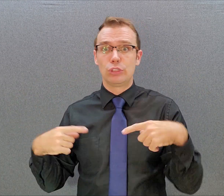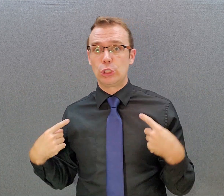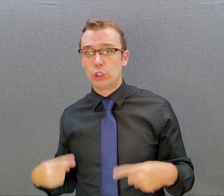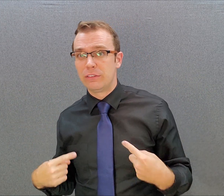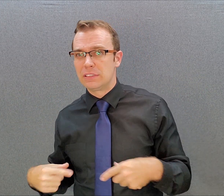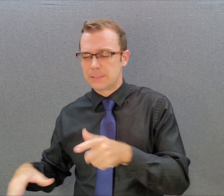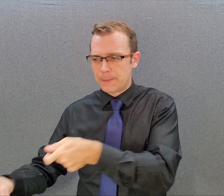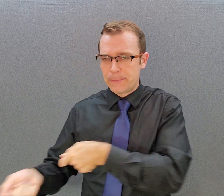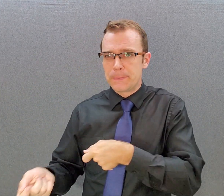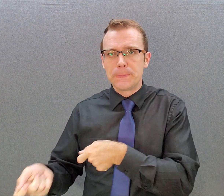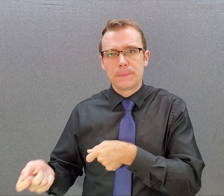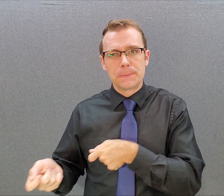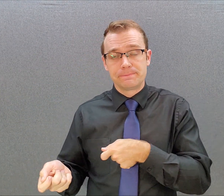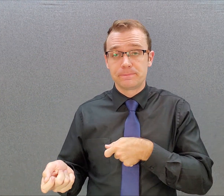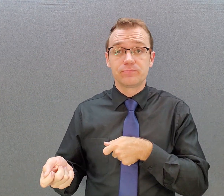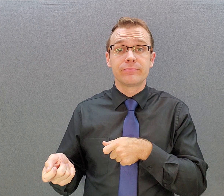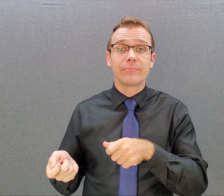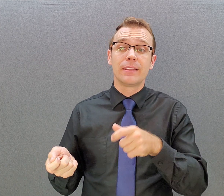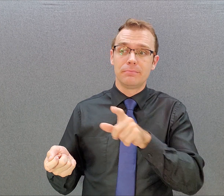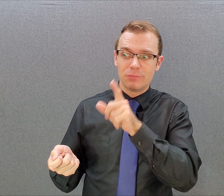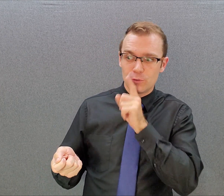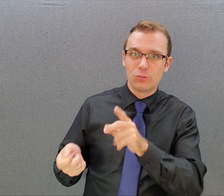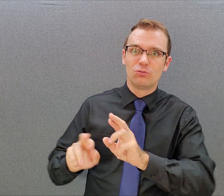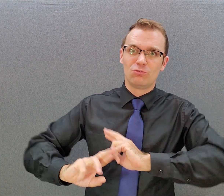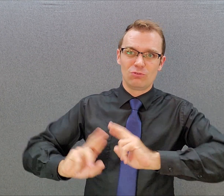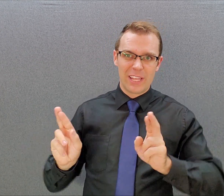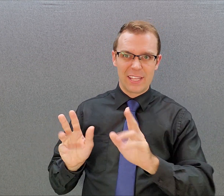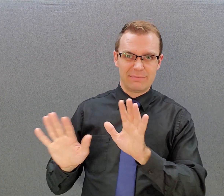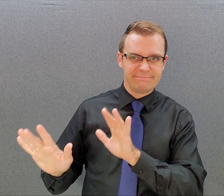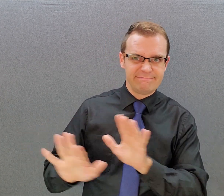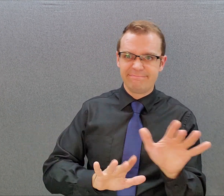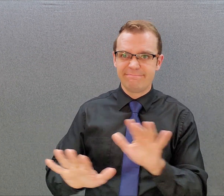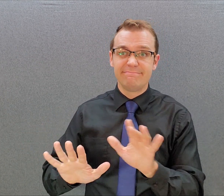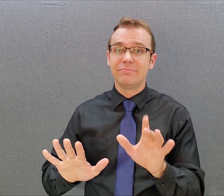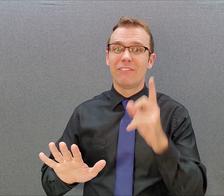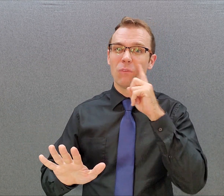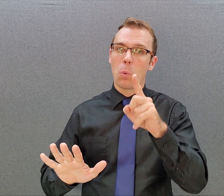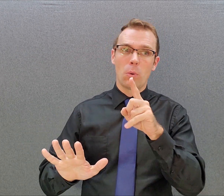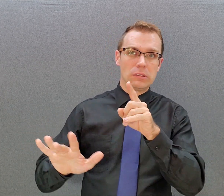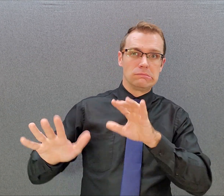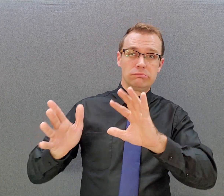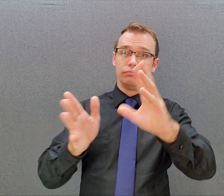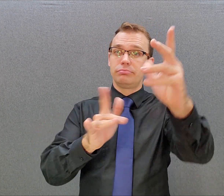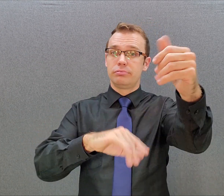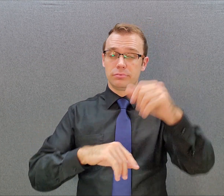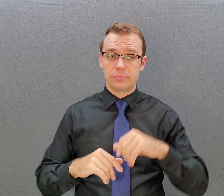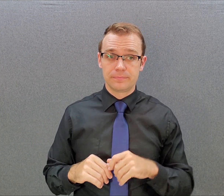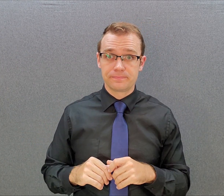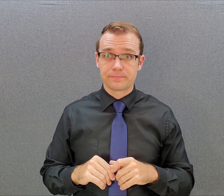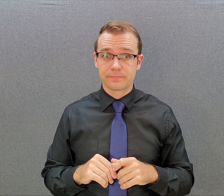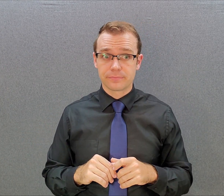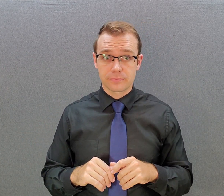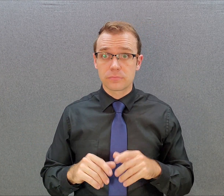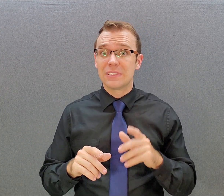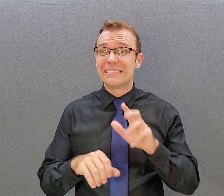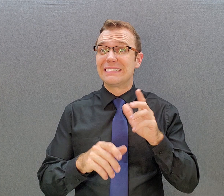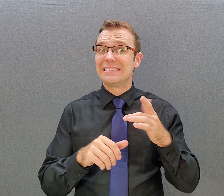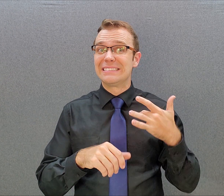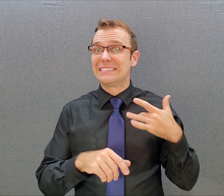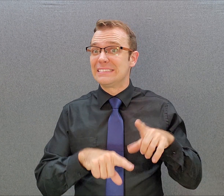Be prepared to use alternative methods to negotiate your environment. Plan on losing the auditory clues you